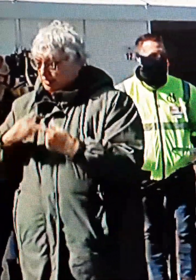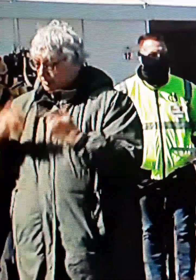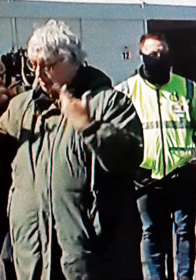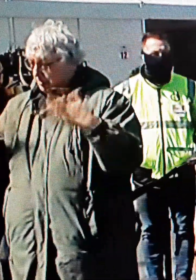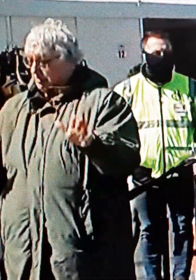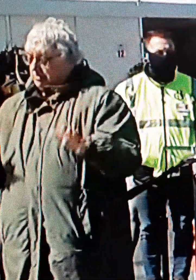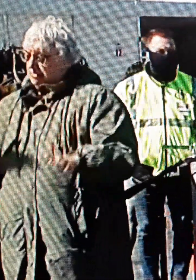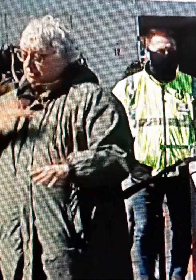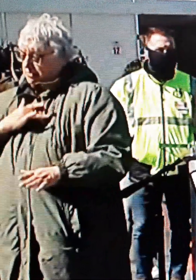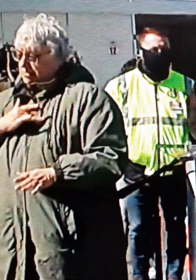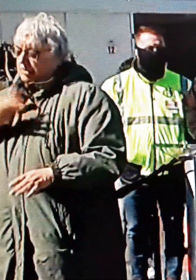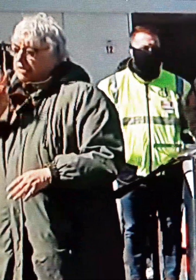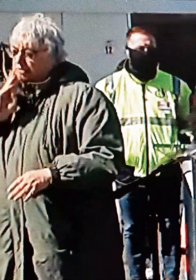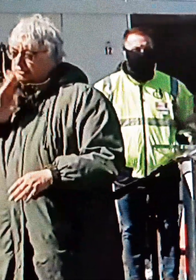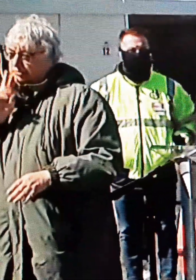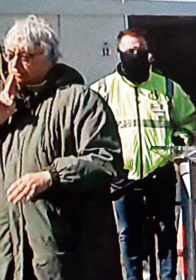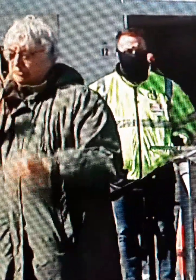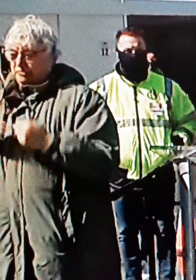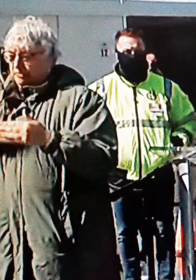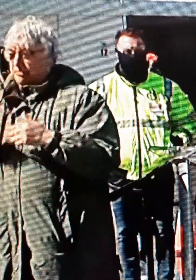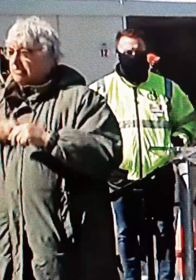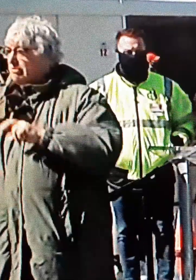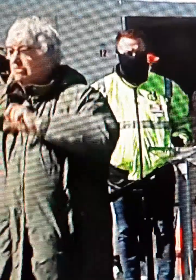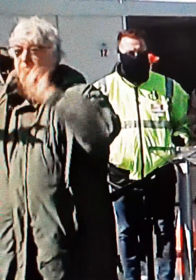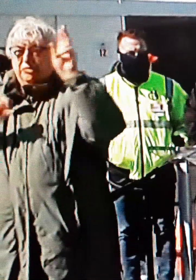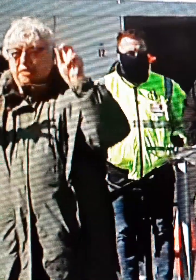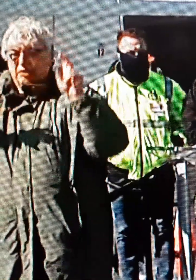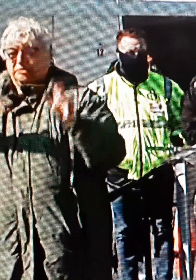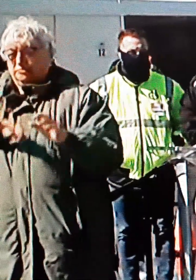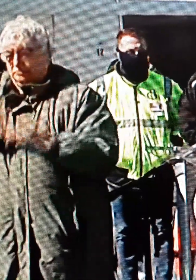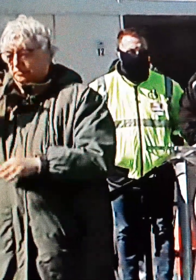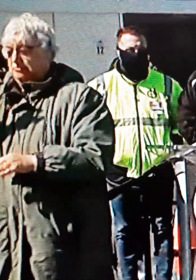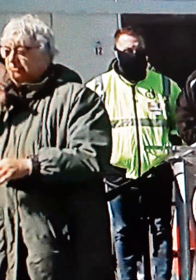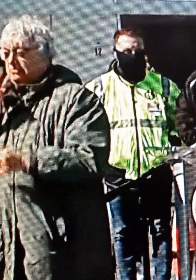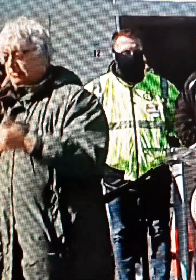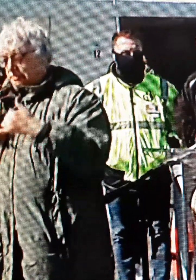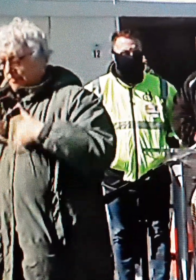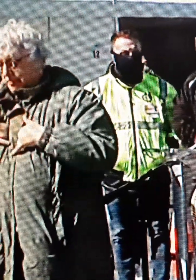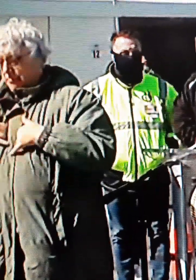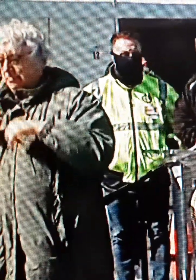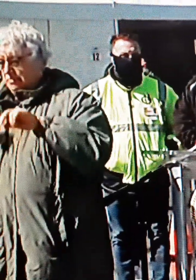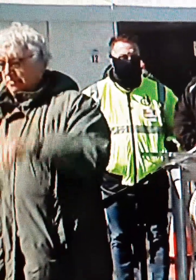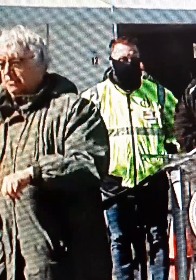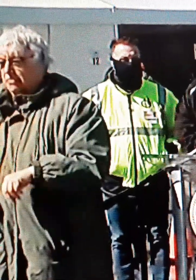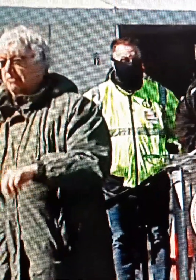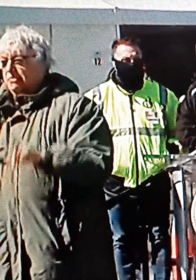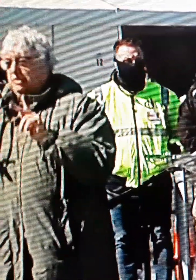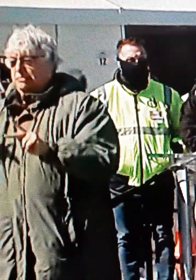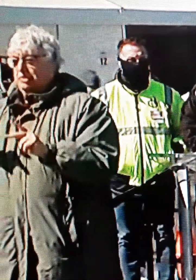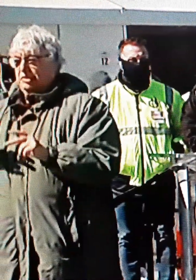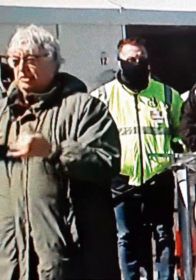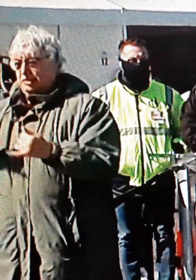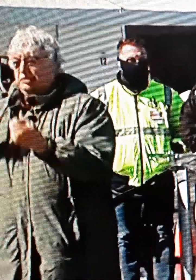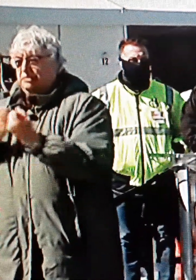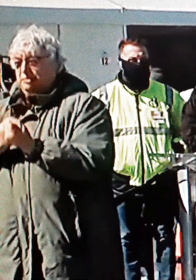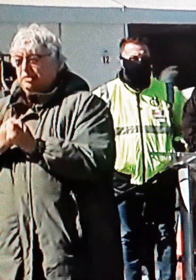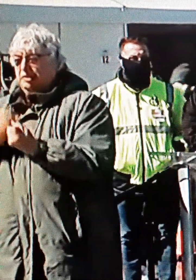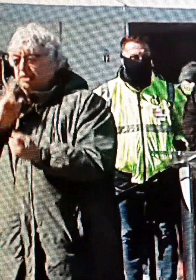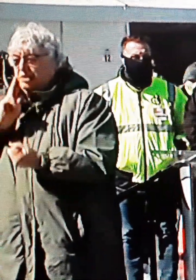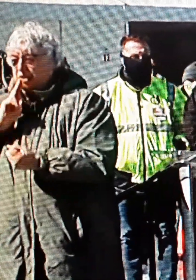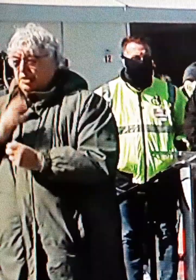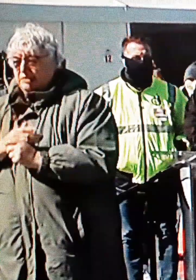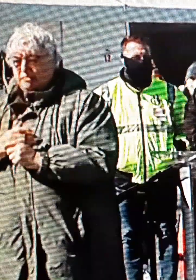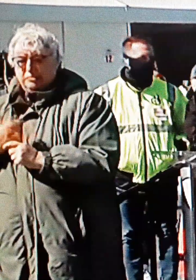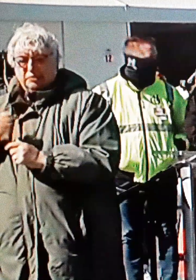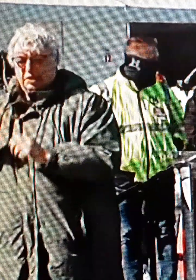once you've been in Houston, regardless of where you go, the spirit of Houston still remains alive. And so, Jason, I don't know if